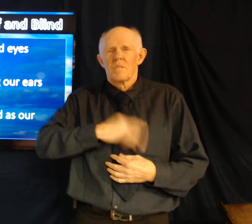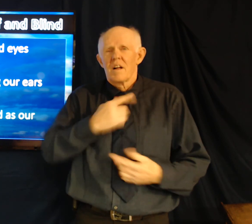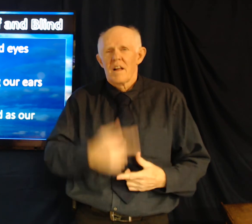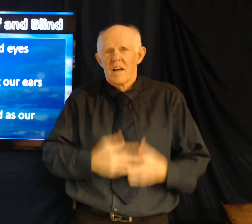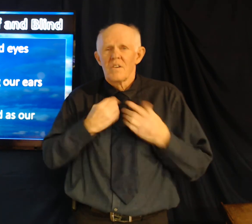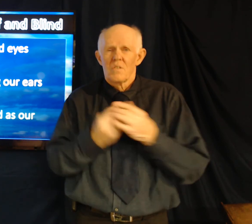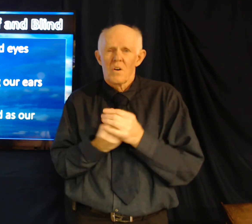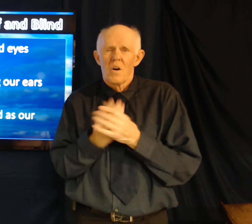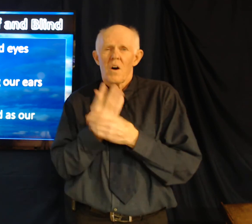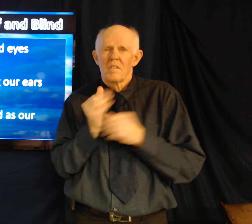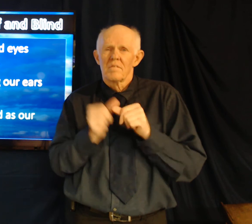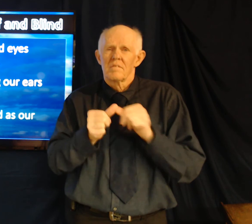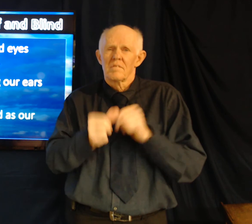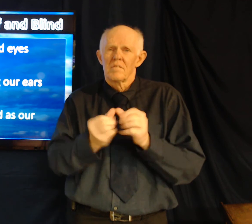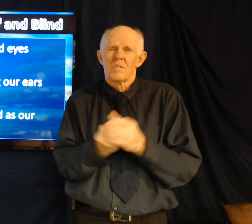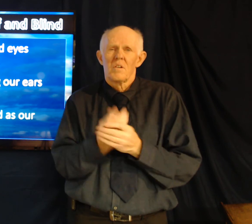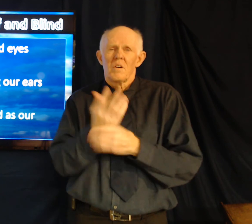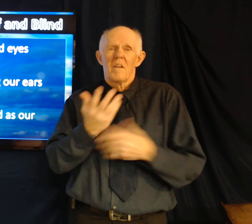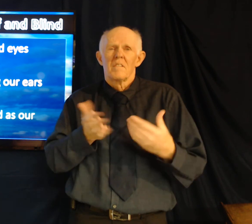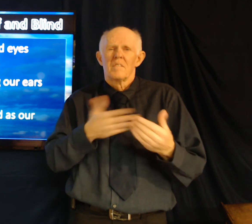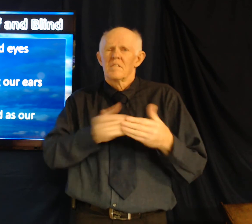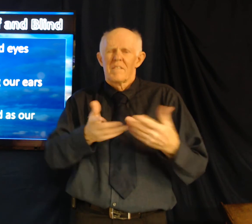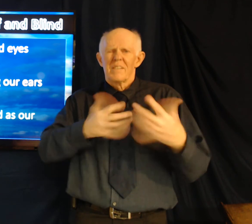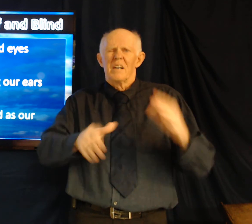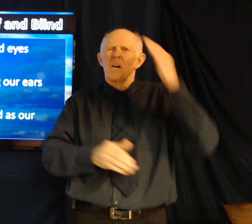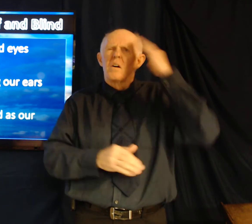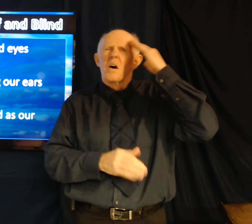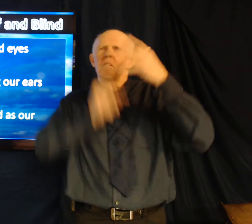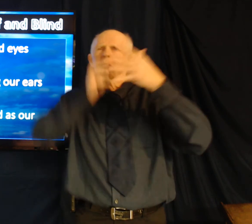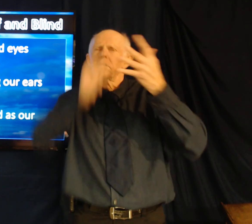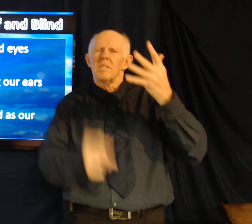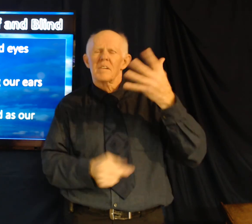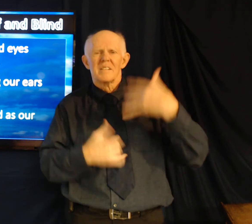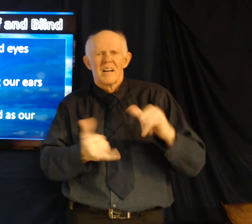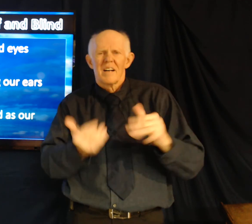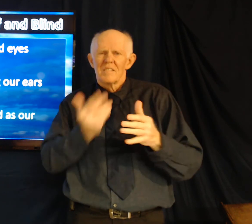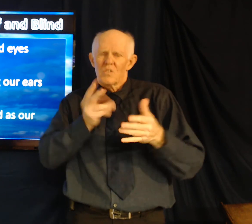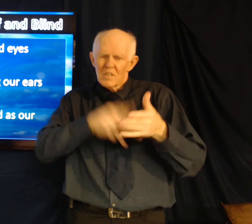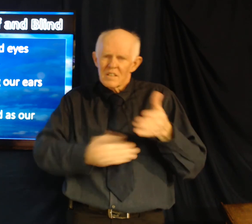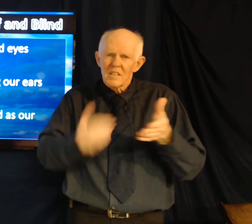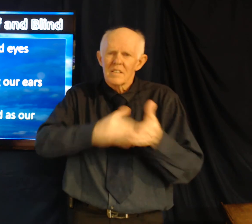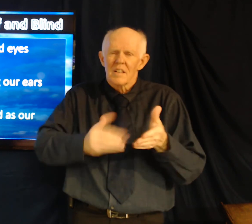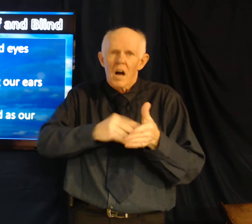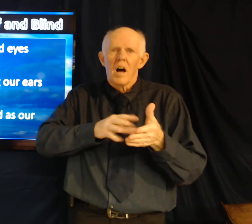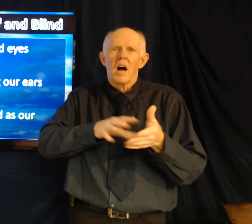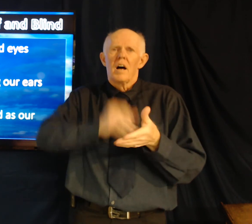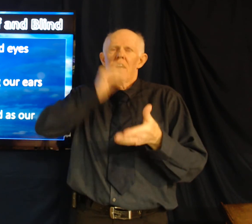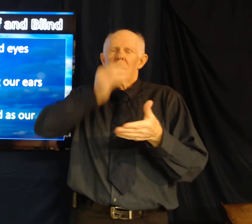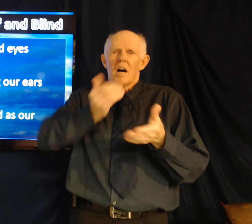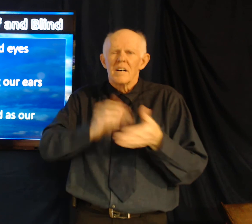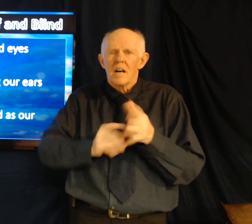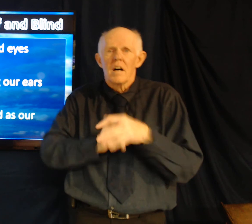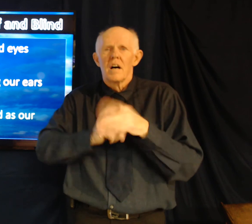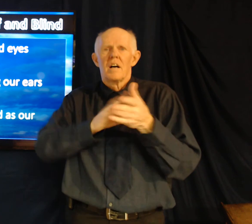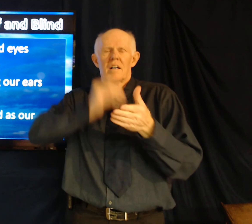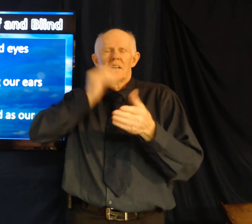of god as our spiritual life grows it doesn't matter we finish no scriptures again and again we learn